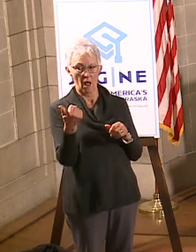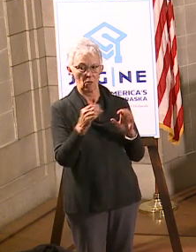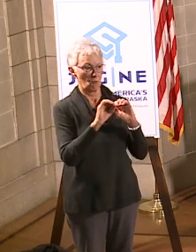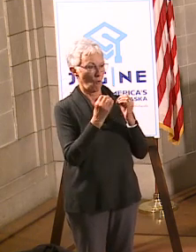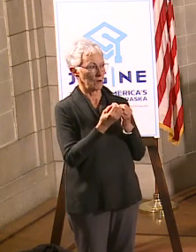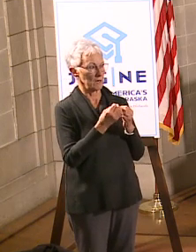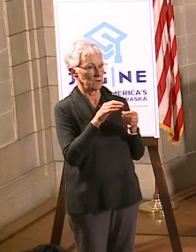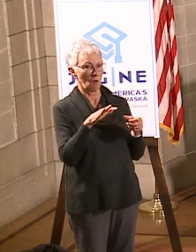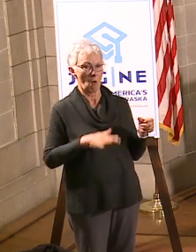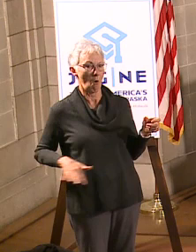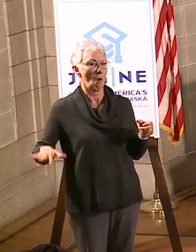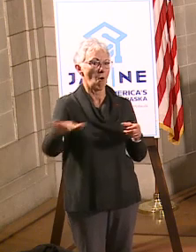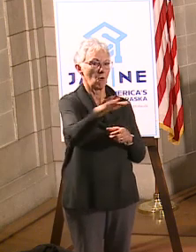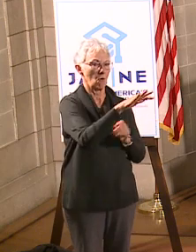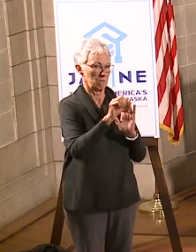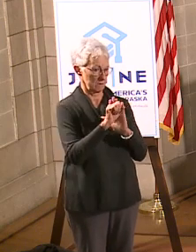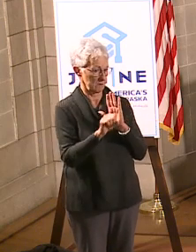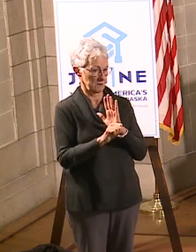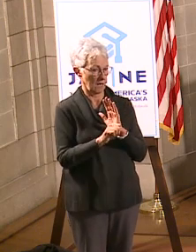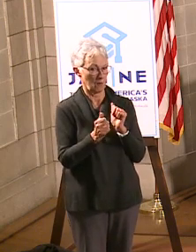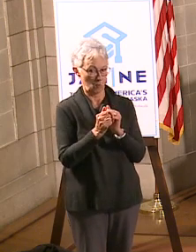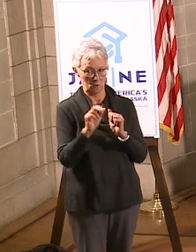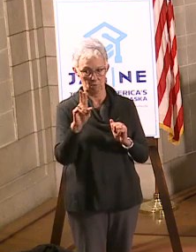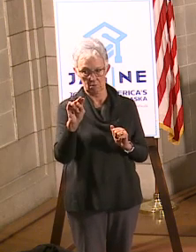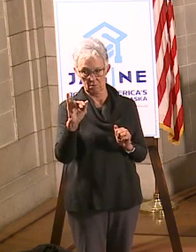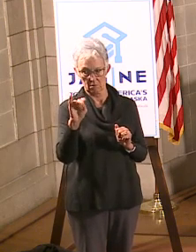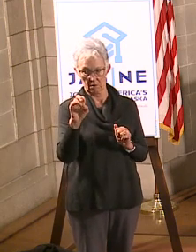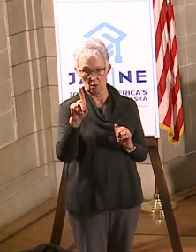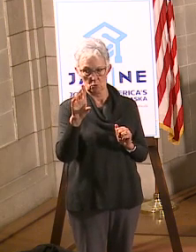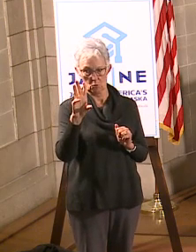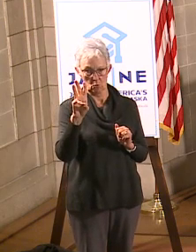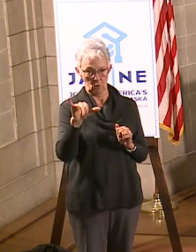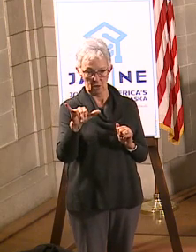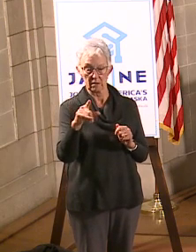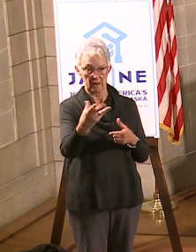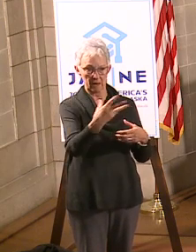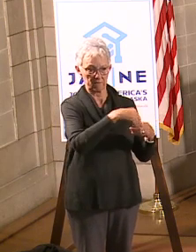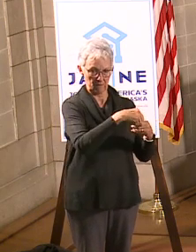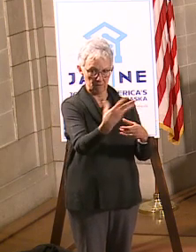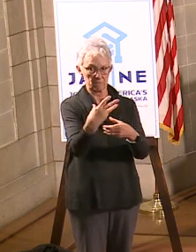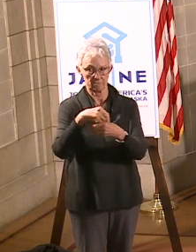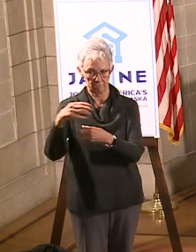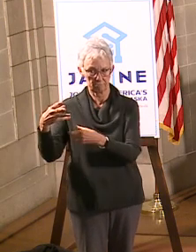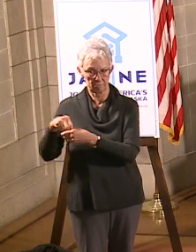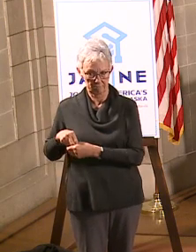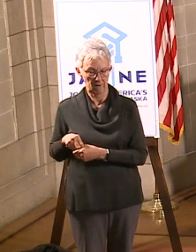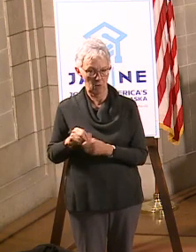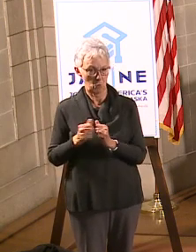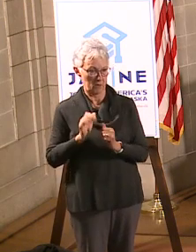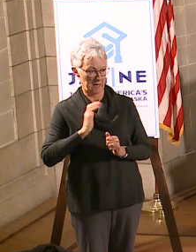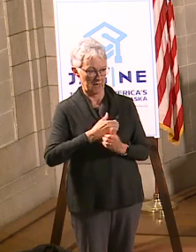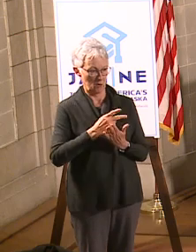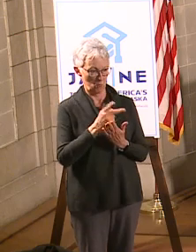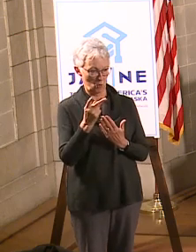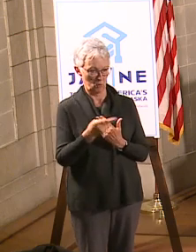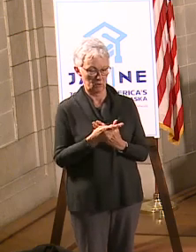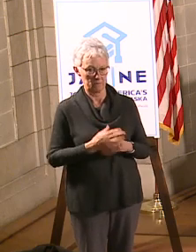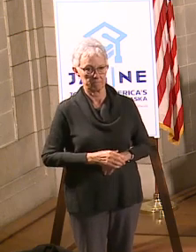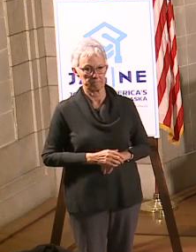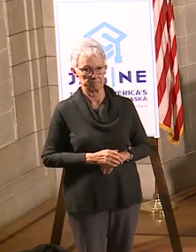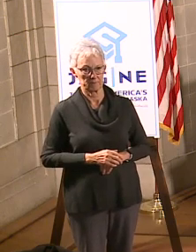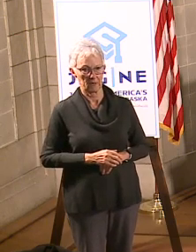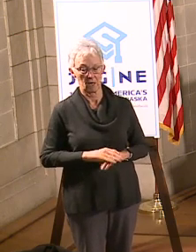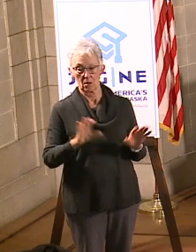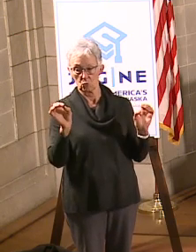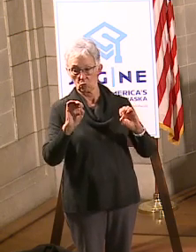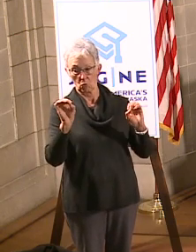here as we expand the reach of the program. None of us knew this, of course, but our timing could not have been better